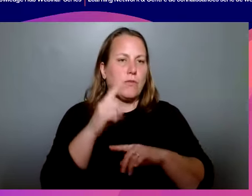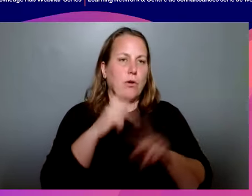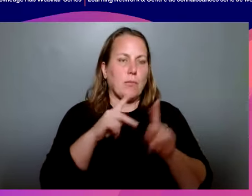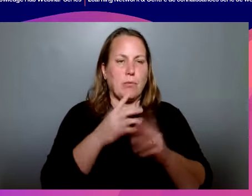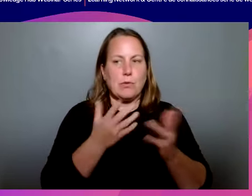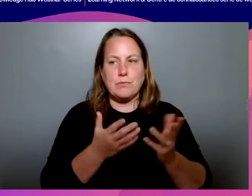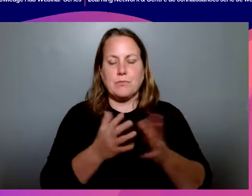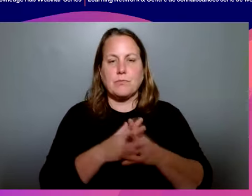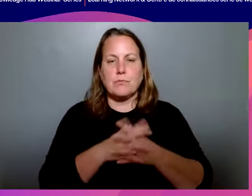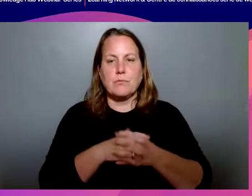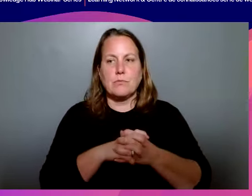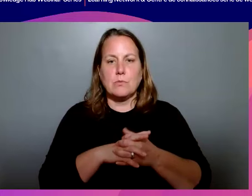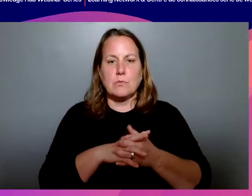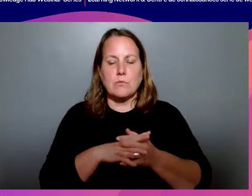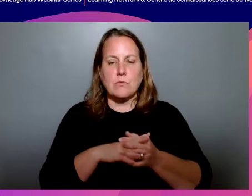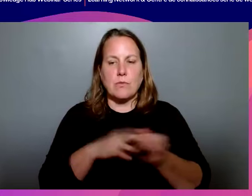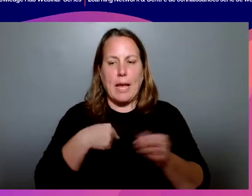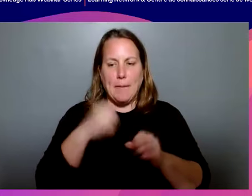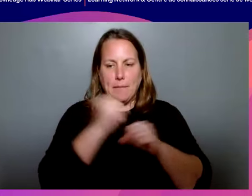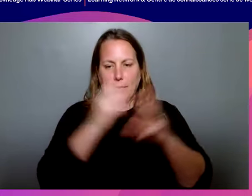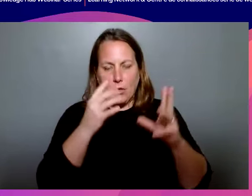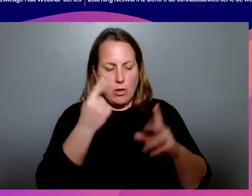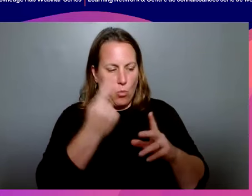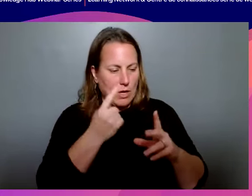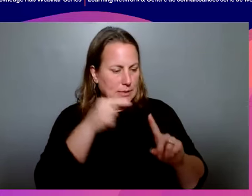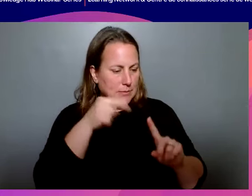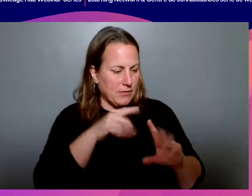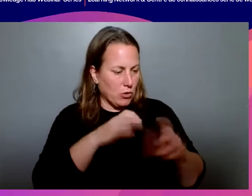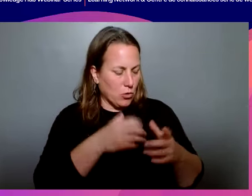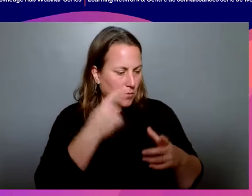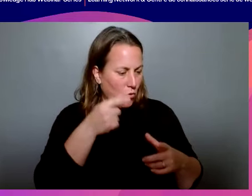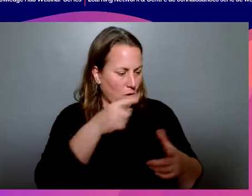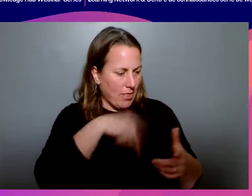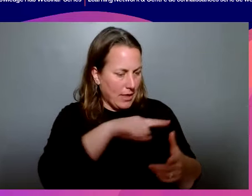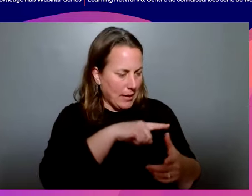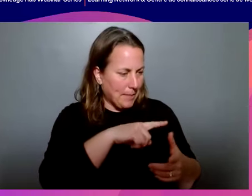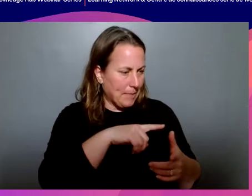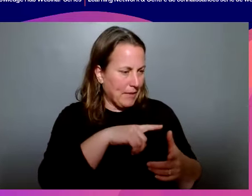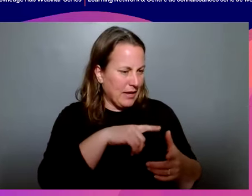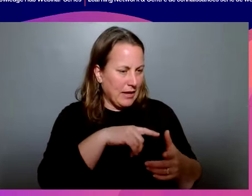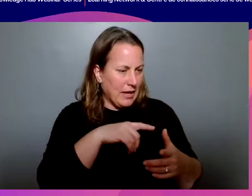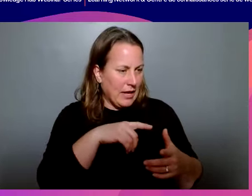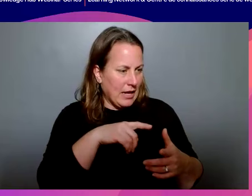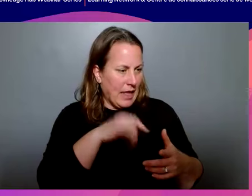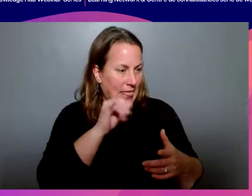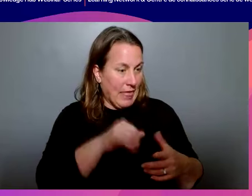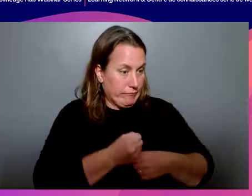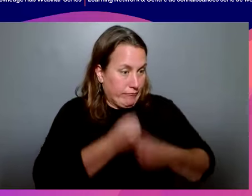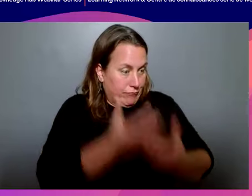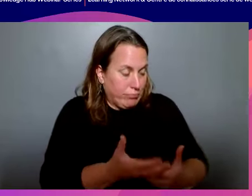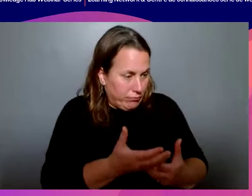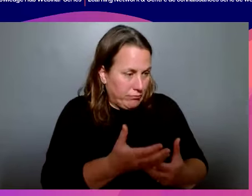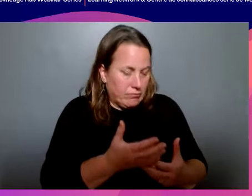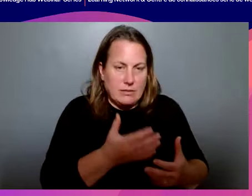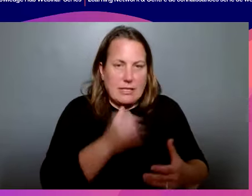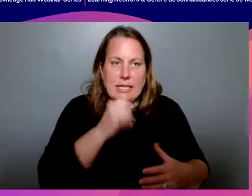it was like for I'm thinking of one particular group, and for them, it was really uncomfortable at first. It wasn't forcing anyone to be